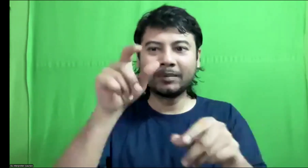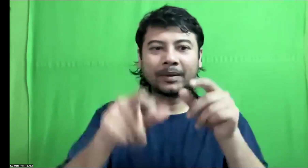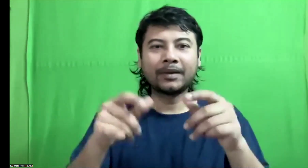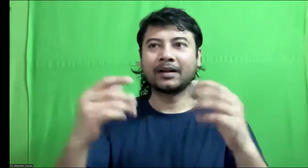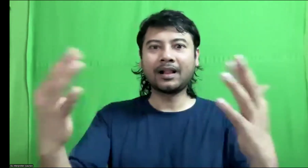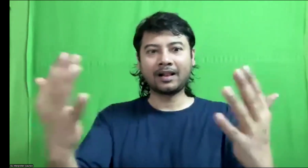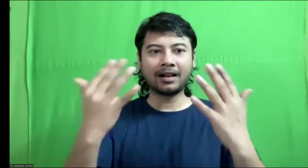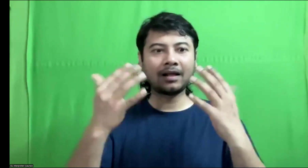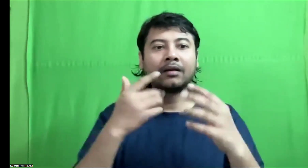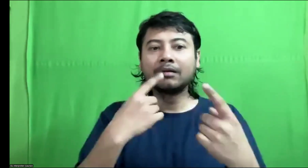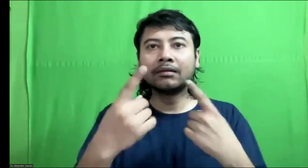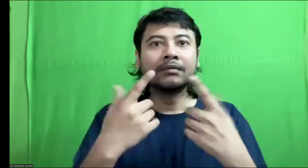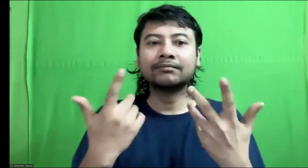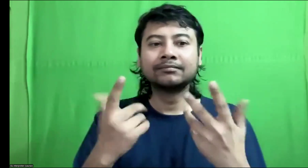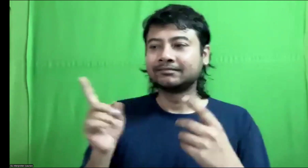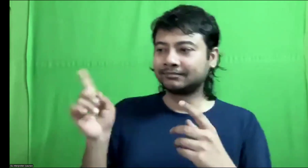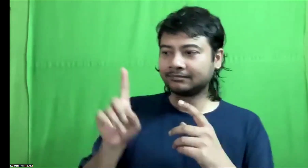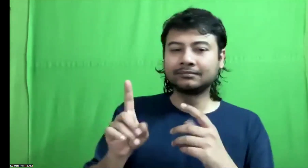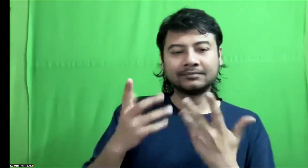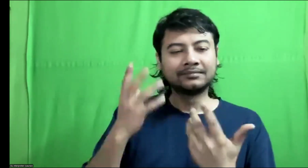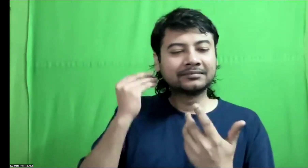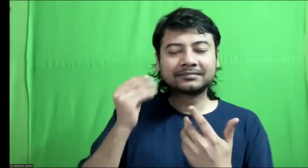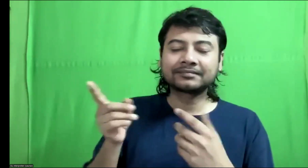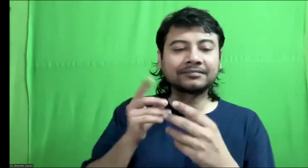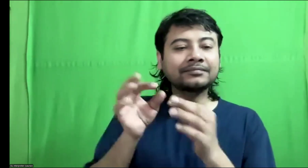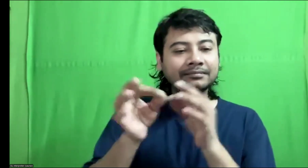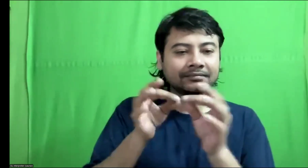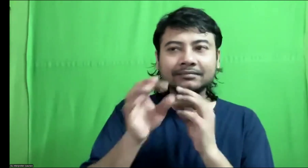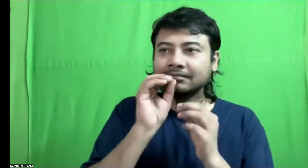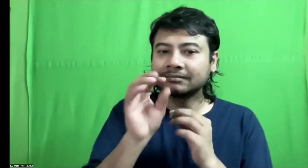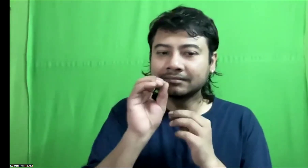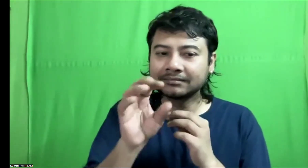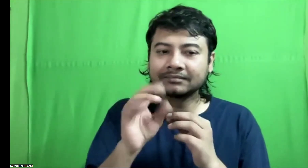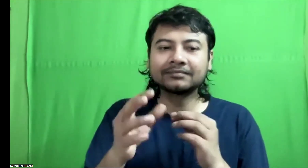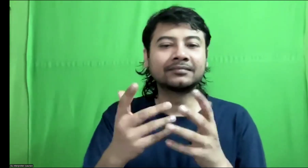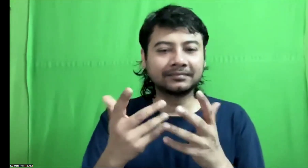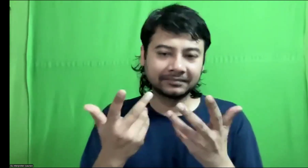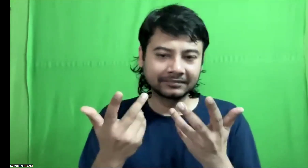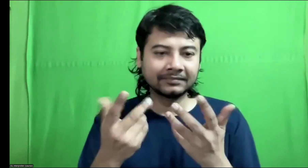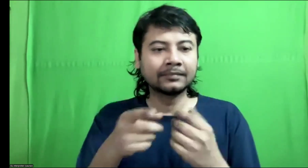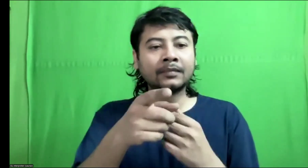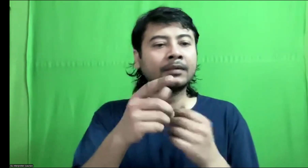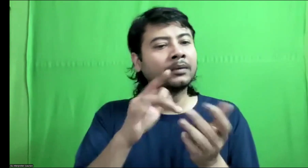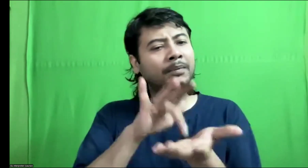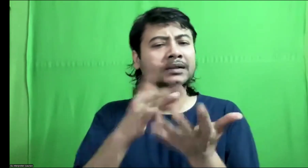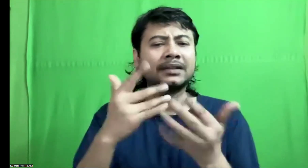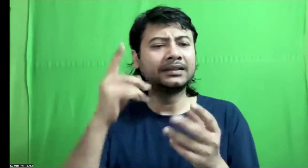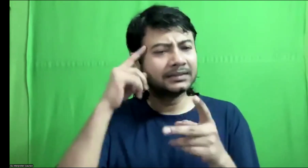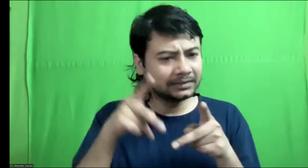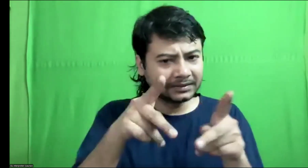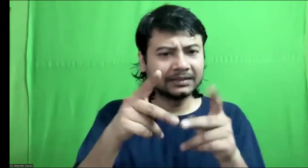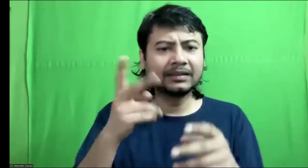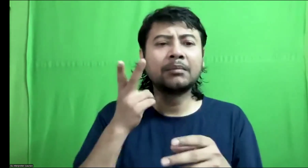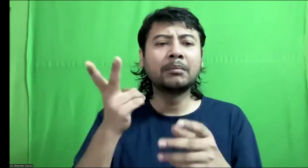making Deepam. So for such a program, which we do it on the streets, near the bus stop or outside any local